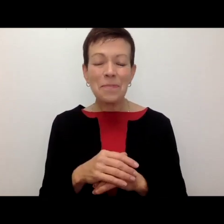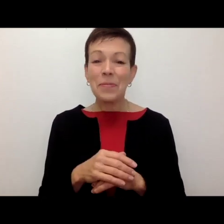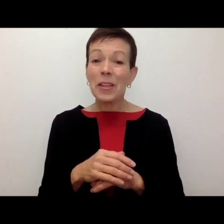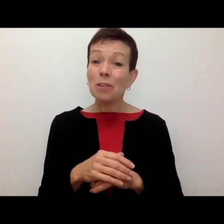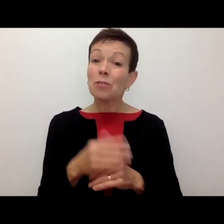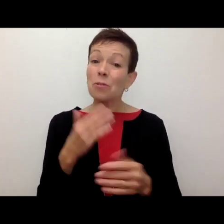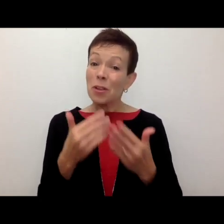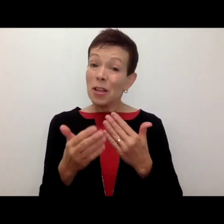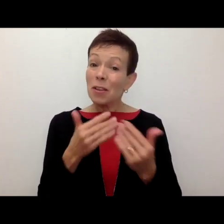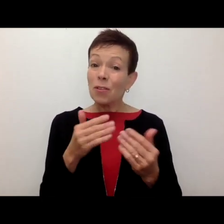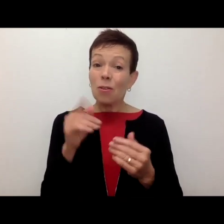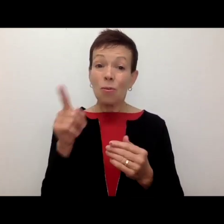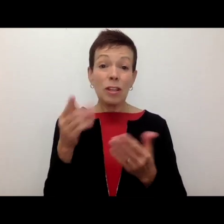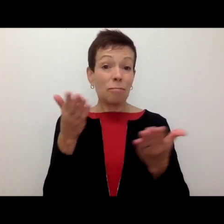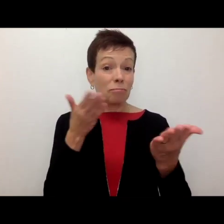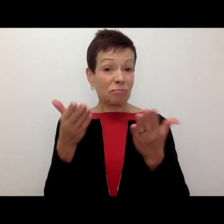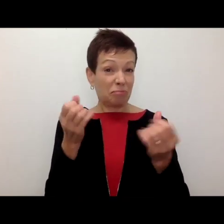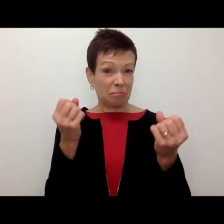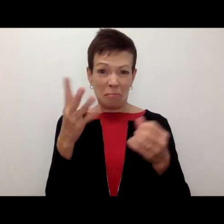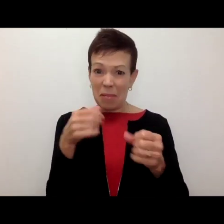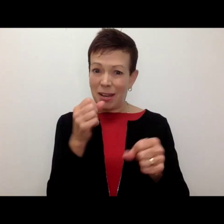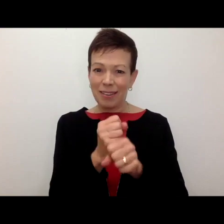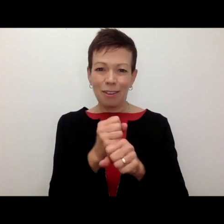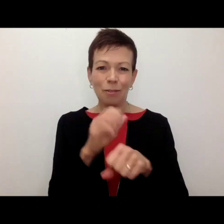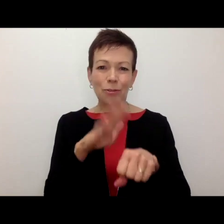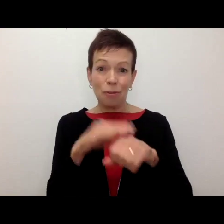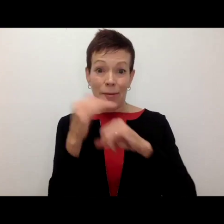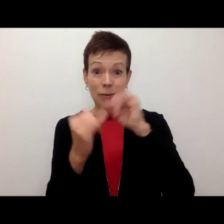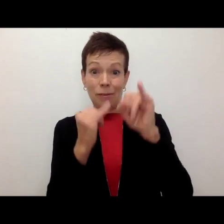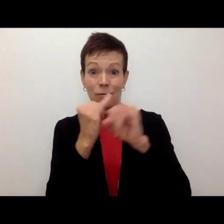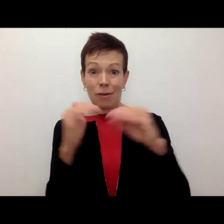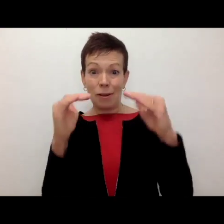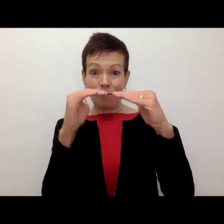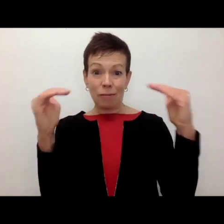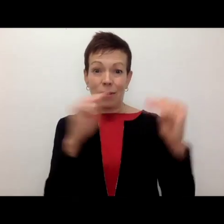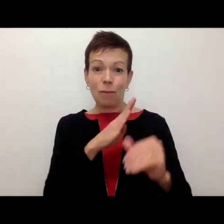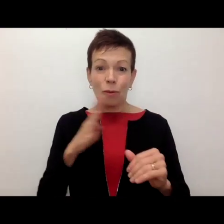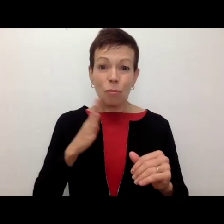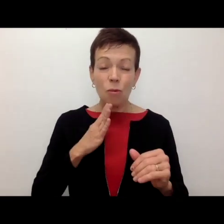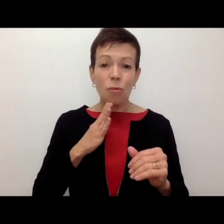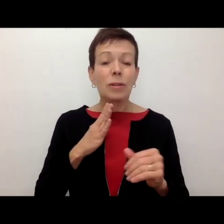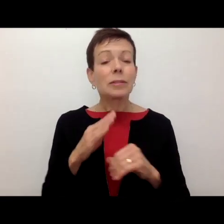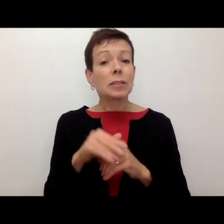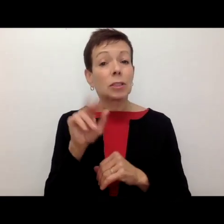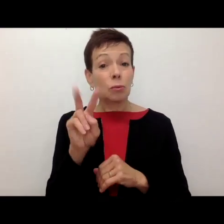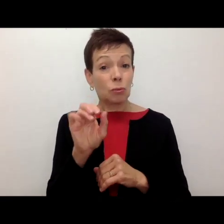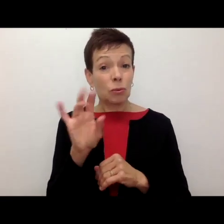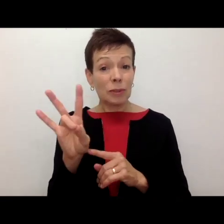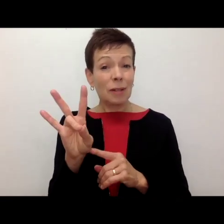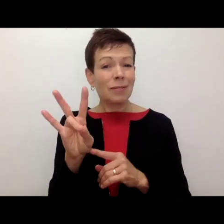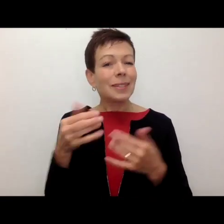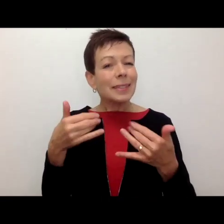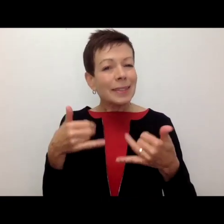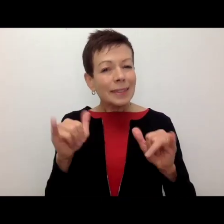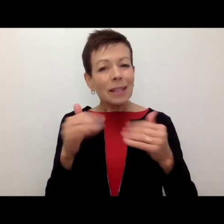way. And even though he served so many years at the international level on the WFD board,